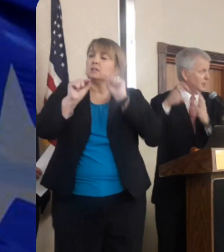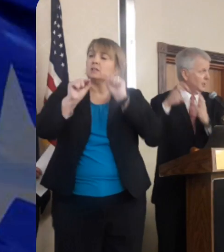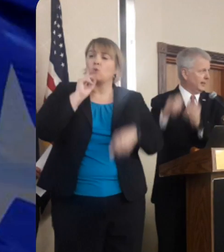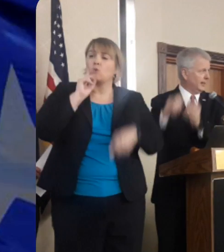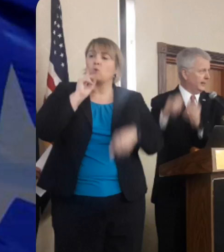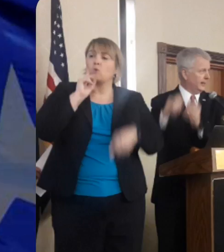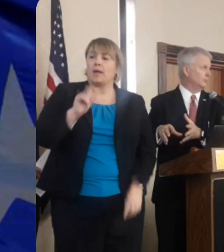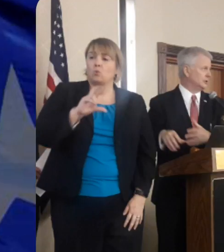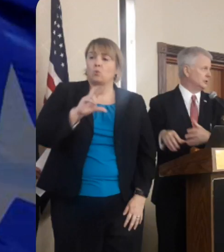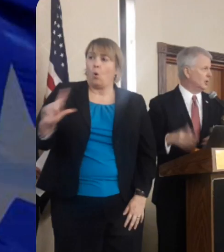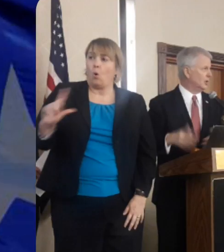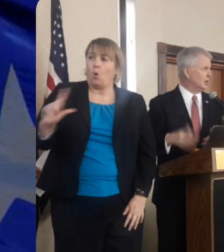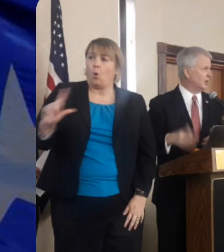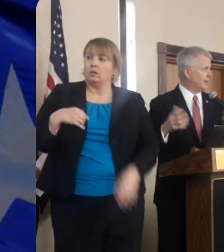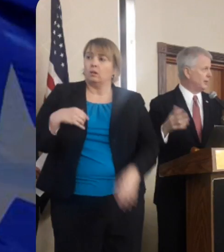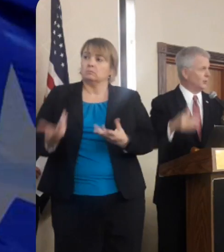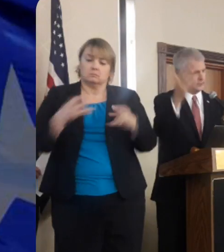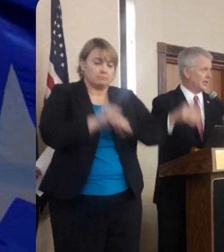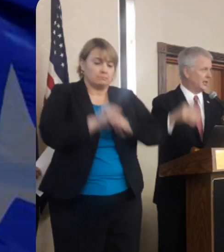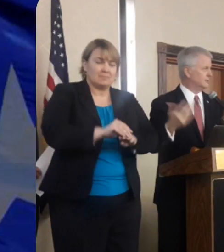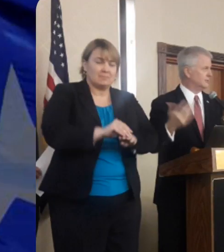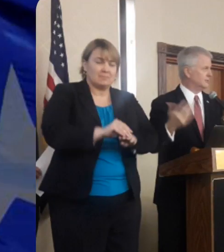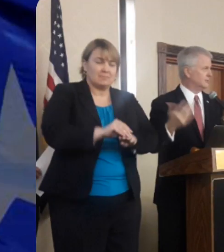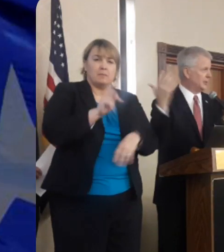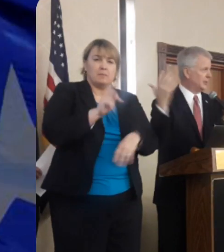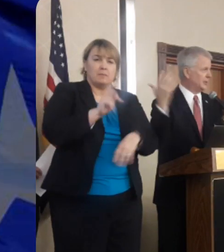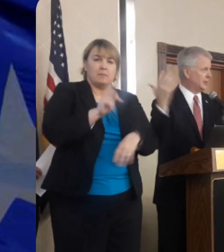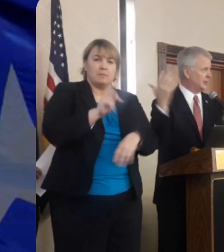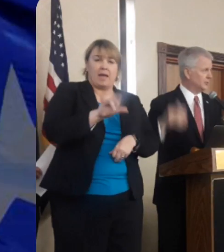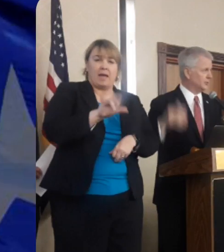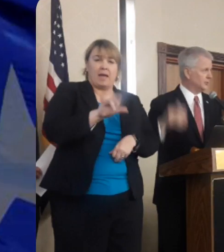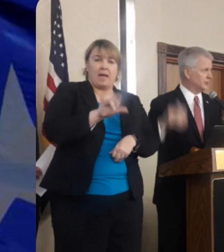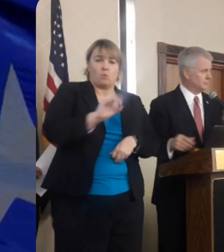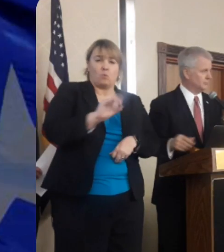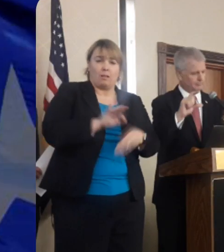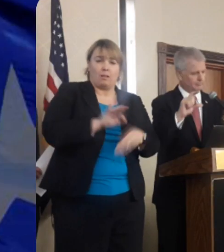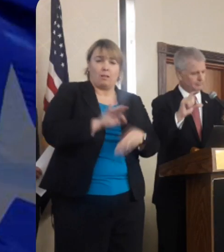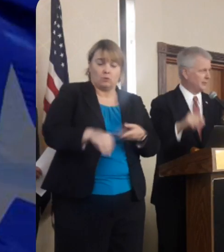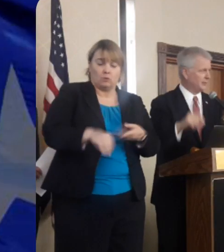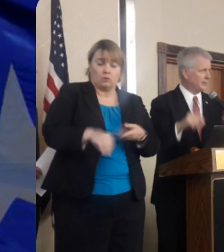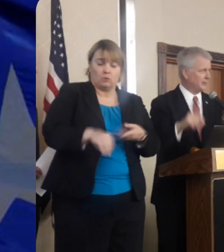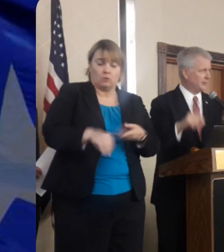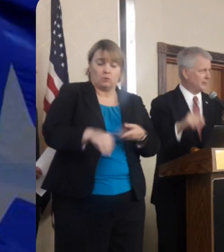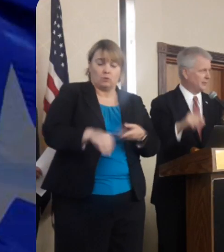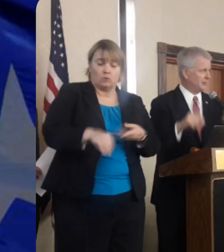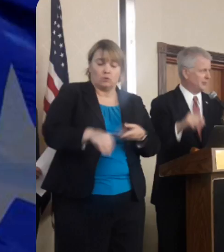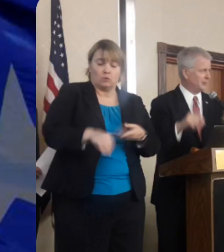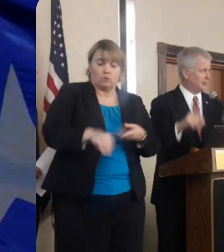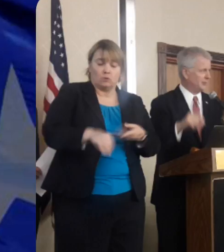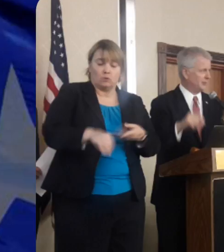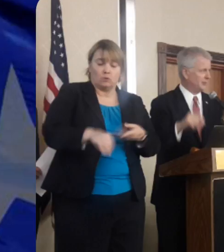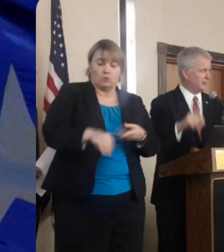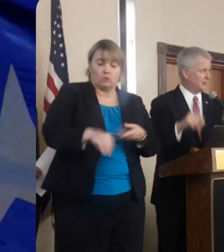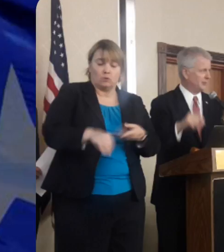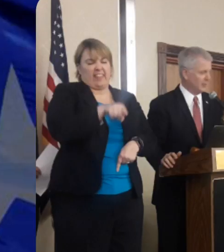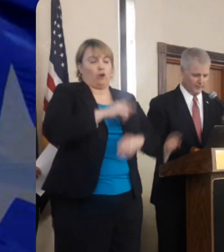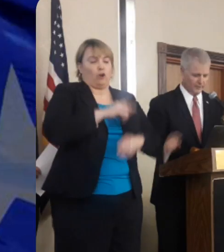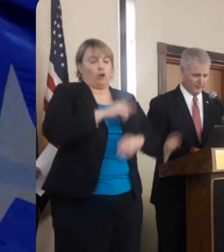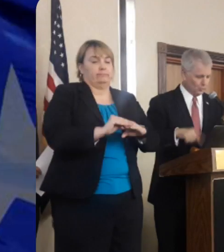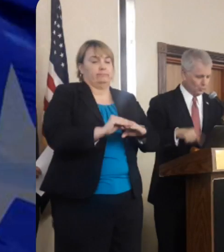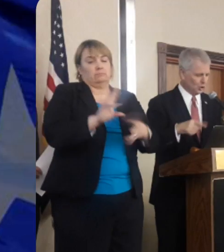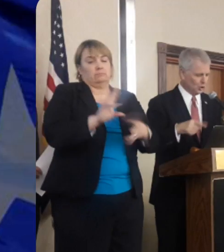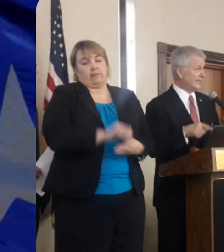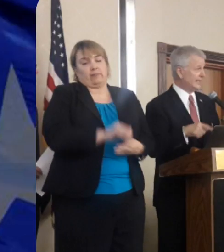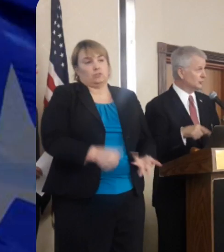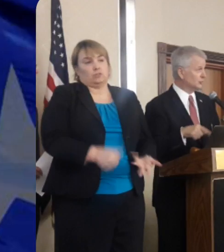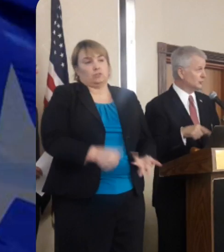and then puts it all in payroll, cuts checks, and the money goes, the balance in payroll account always goes back $75. If you can look back years, and the